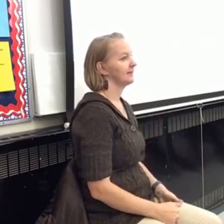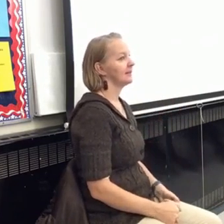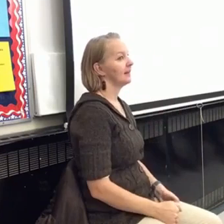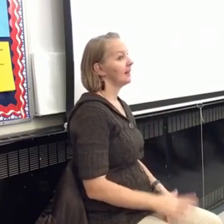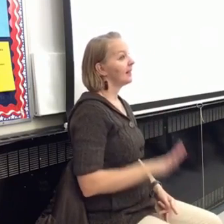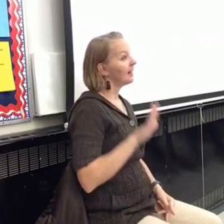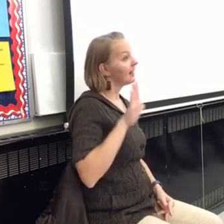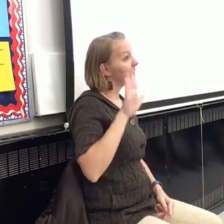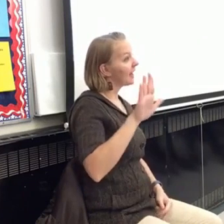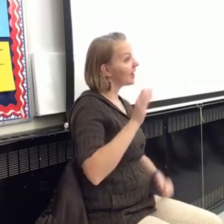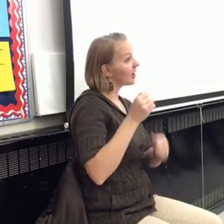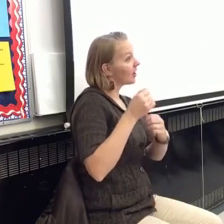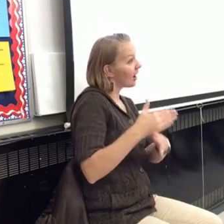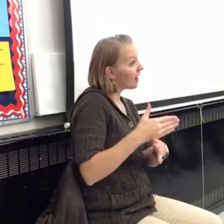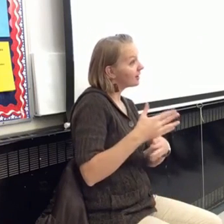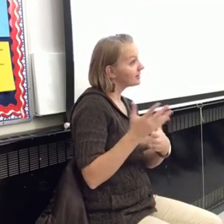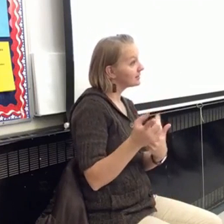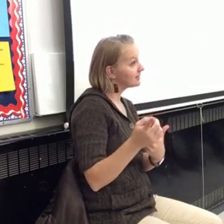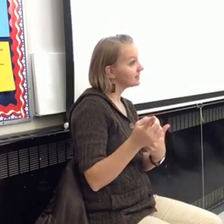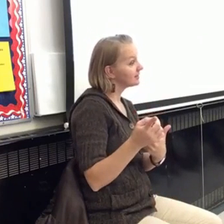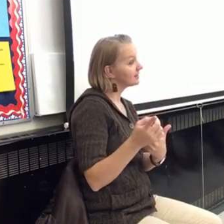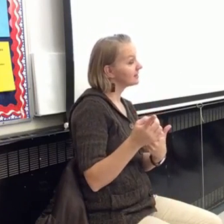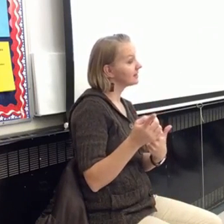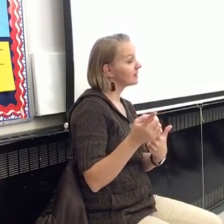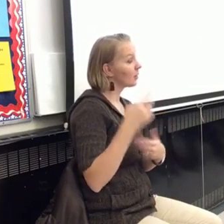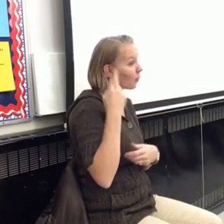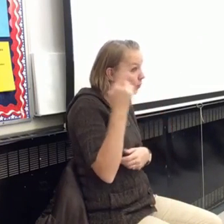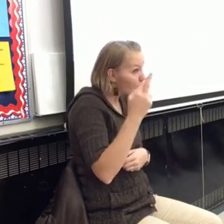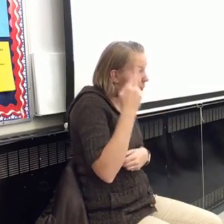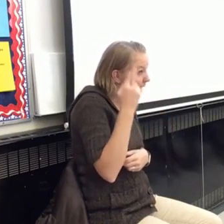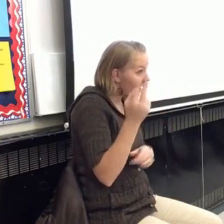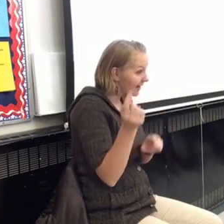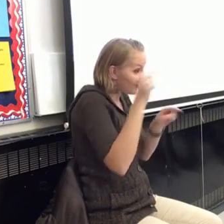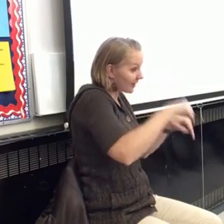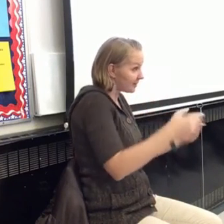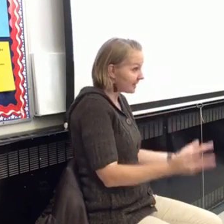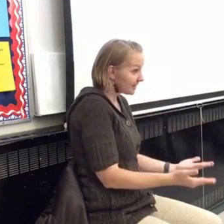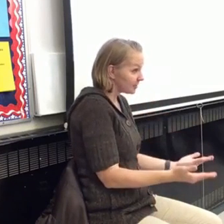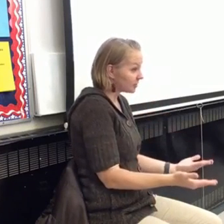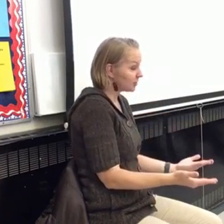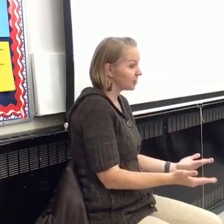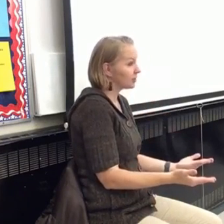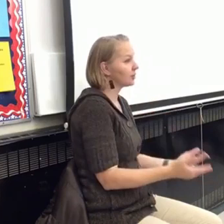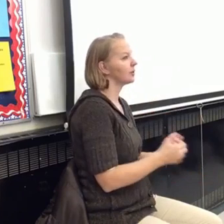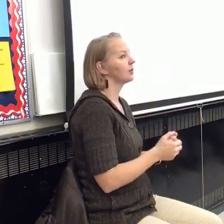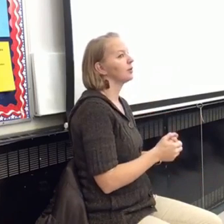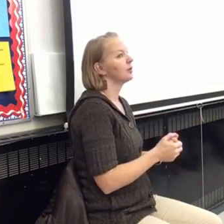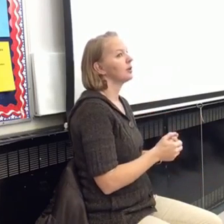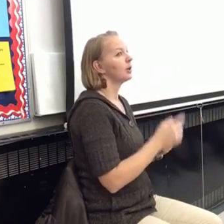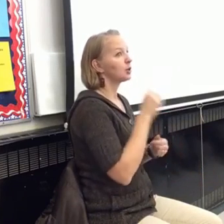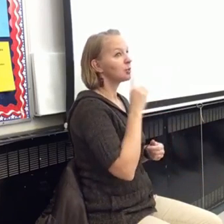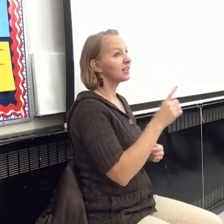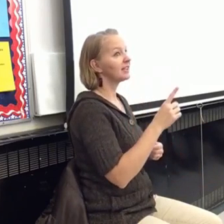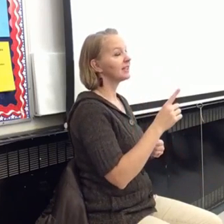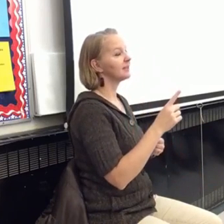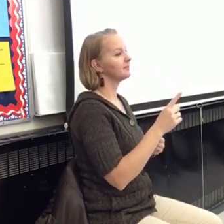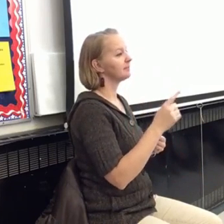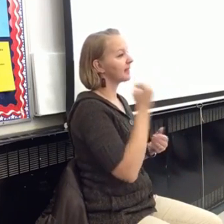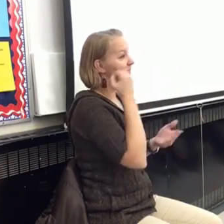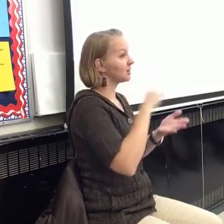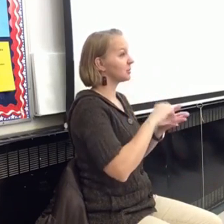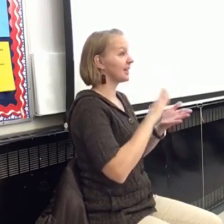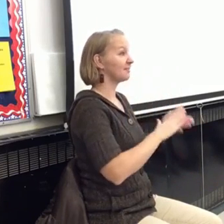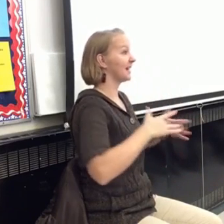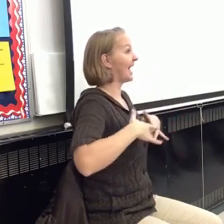Their cause of why they're going to come is going to mostly be, if you just write down